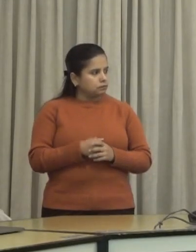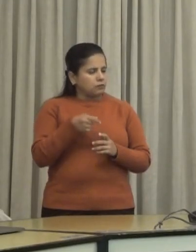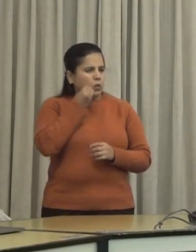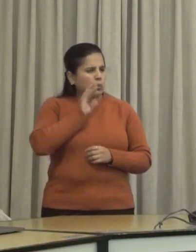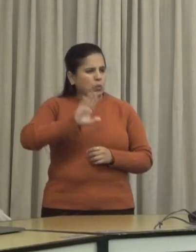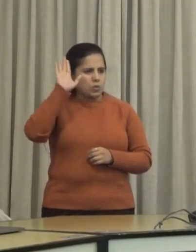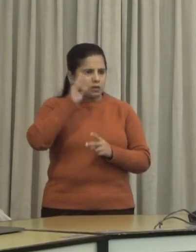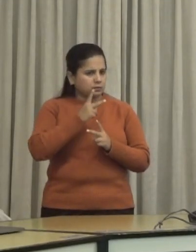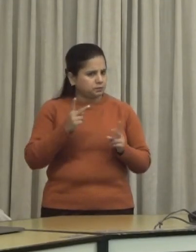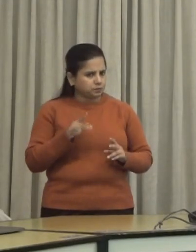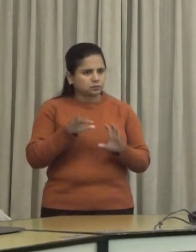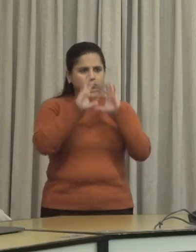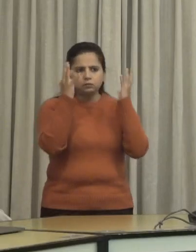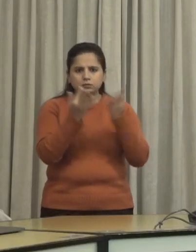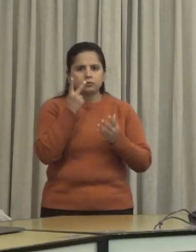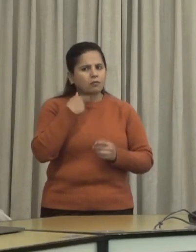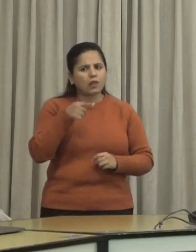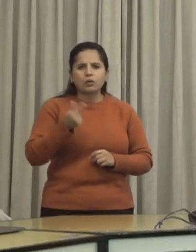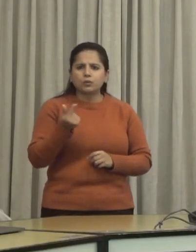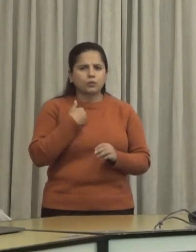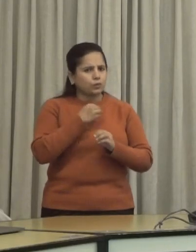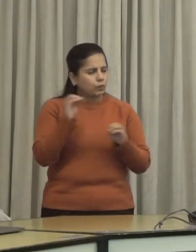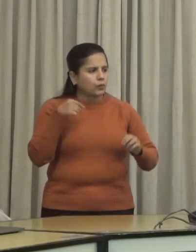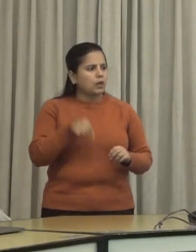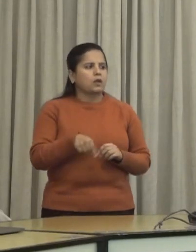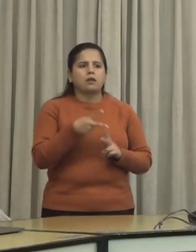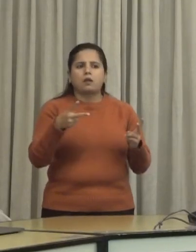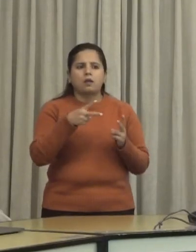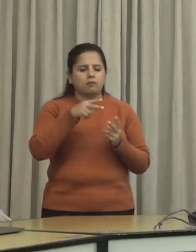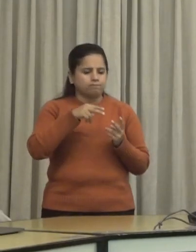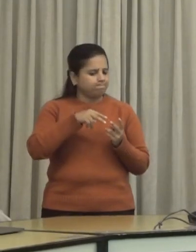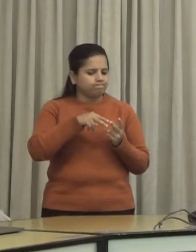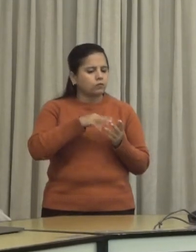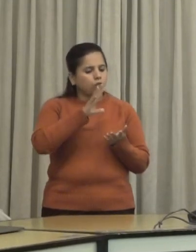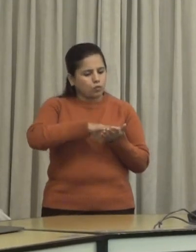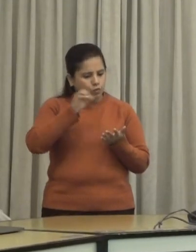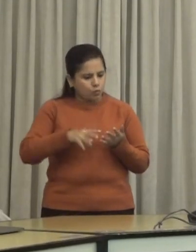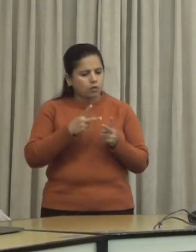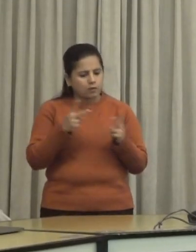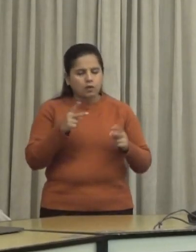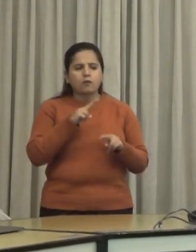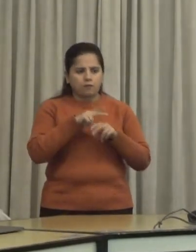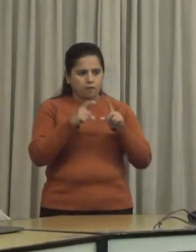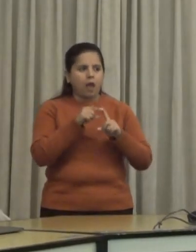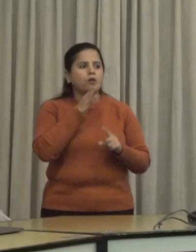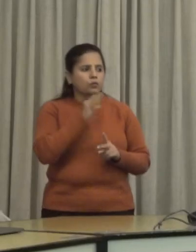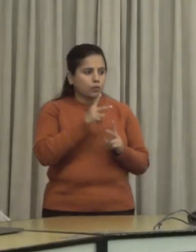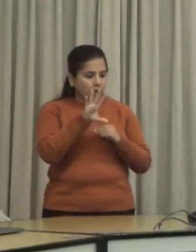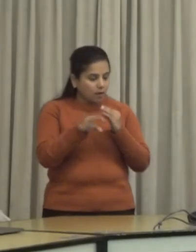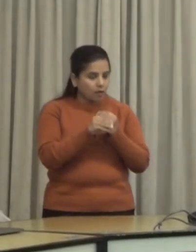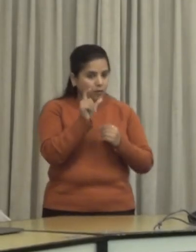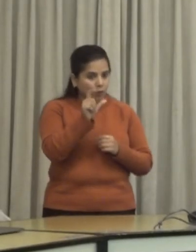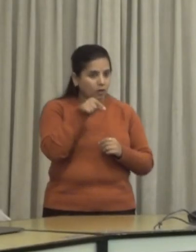outdated, okay, in the world. We don't use that. We call withdrawal and withholding, which is the fact of the case. Now, by adding the